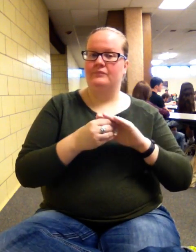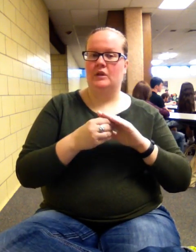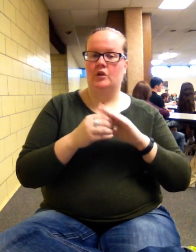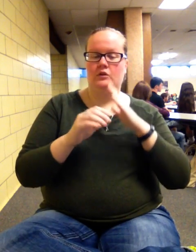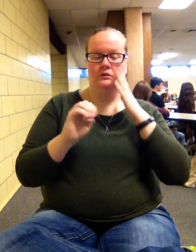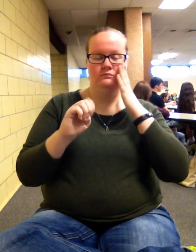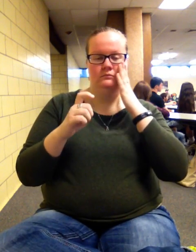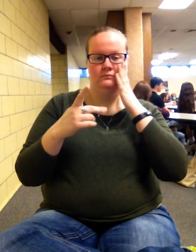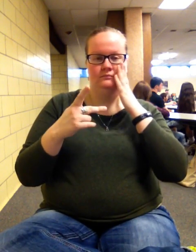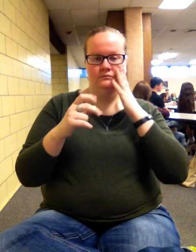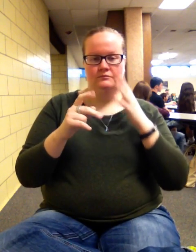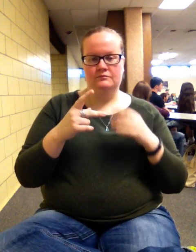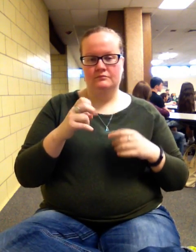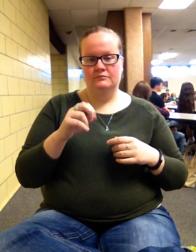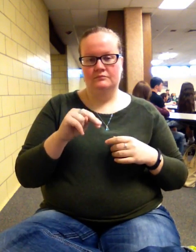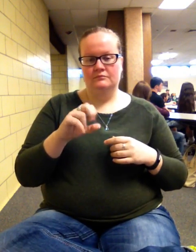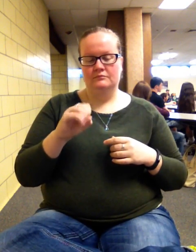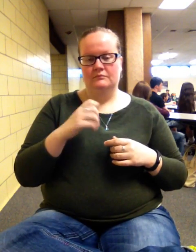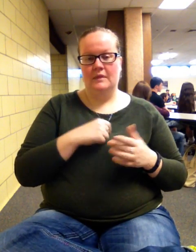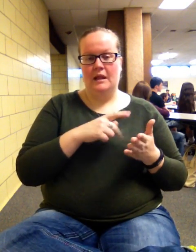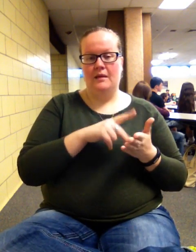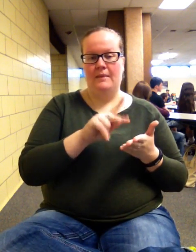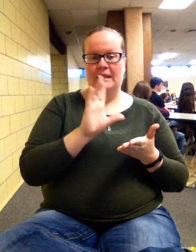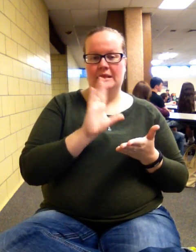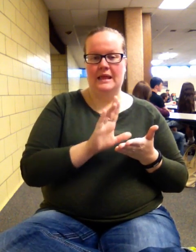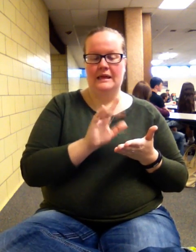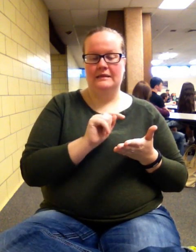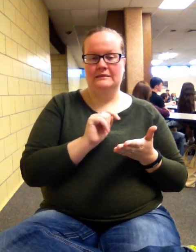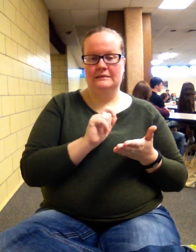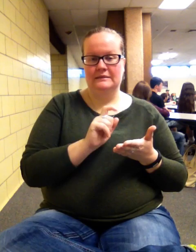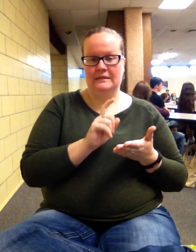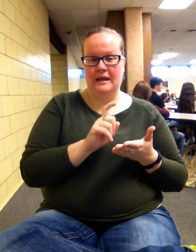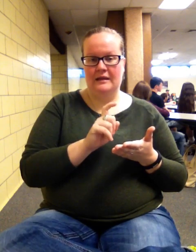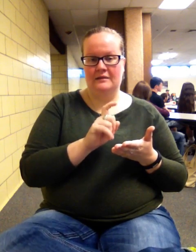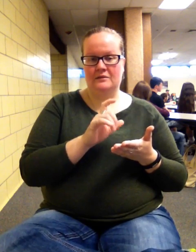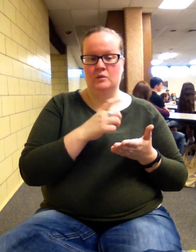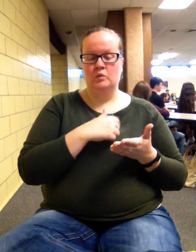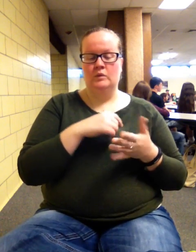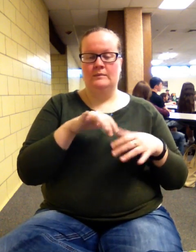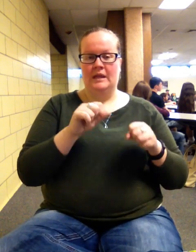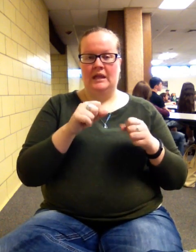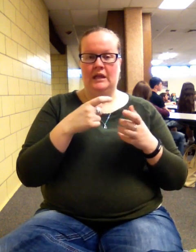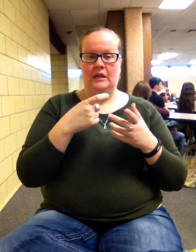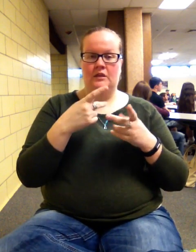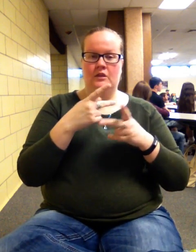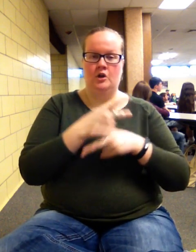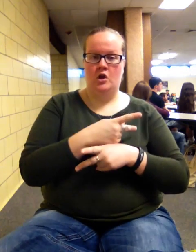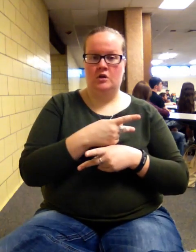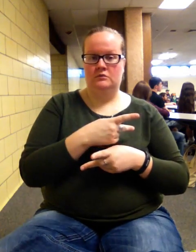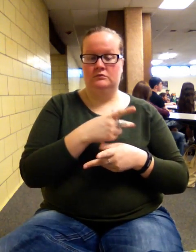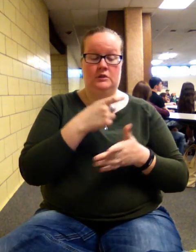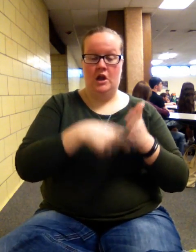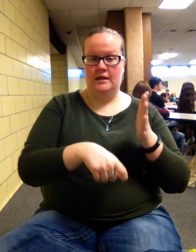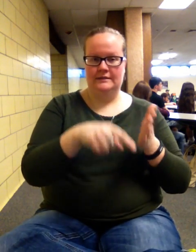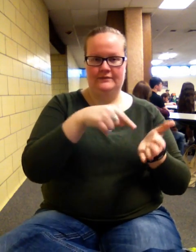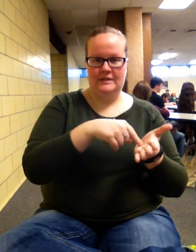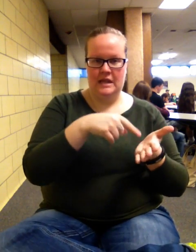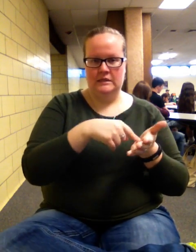in taxes, so that's why I'm taking the cost of my debt times 1 minus my tax rate.